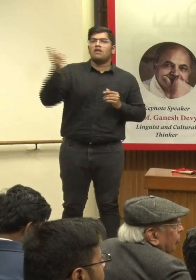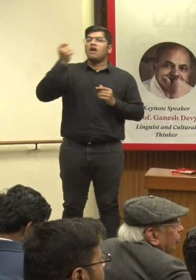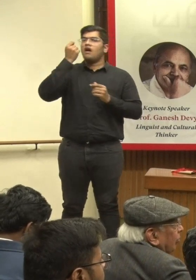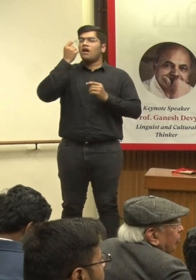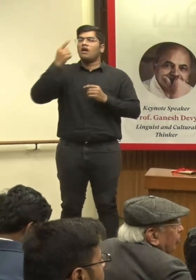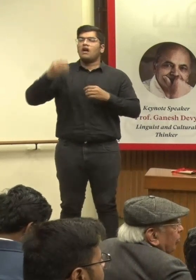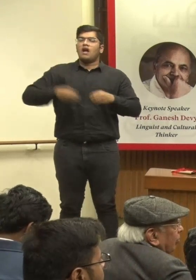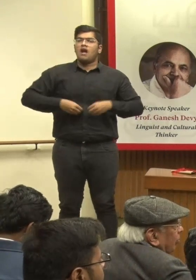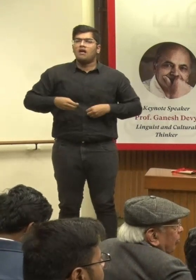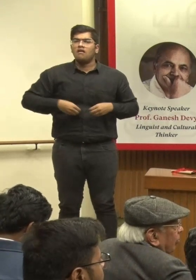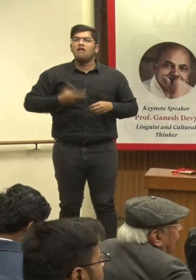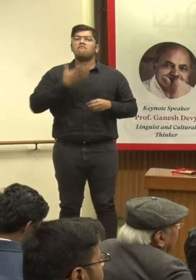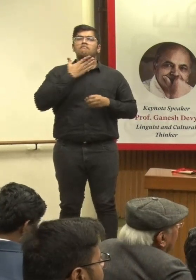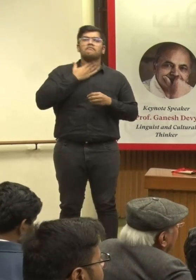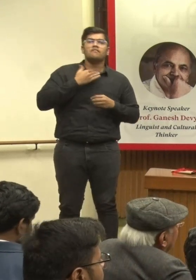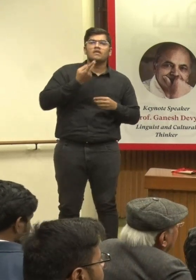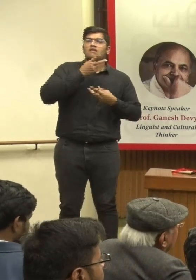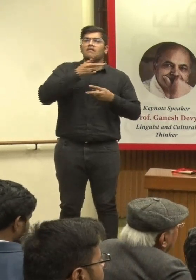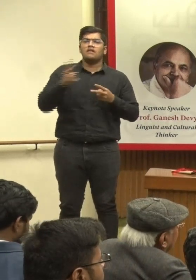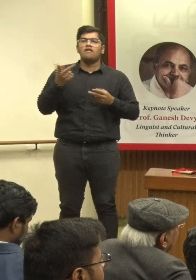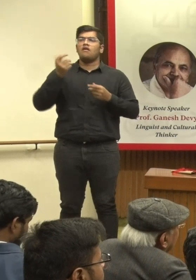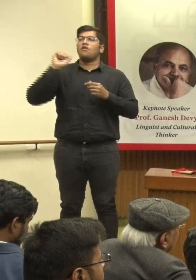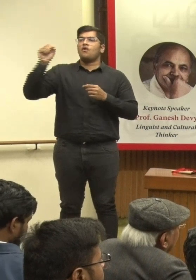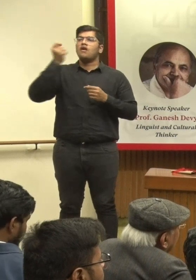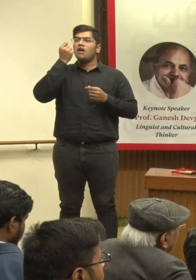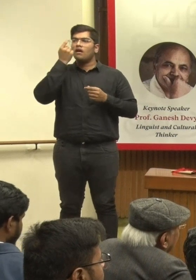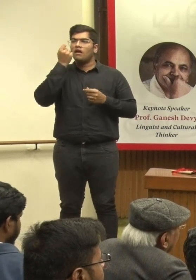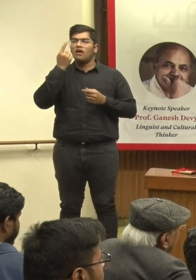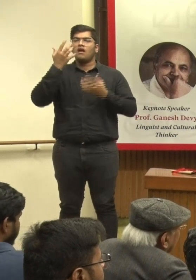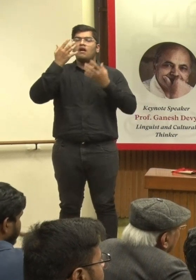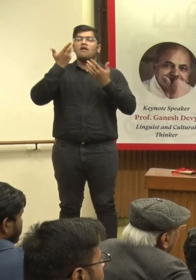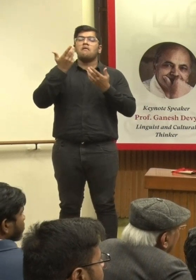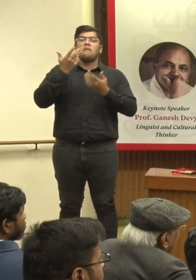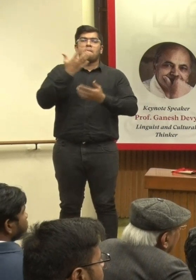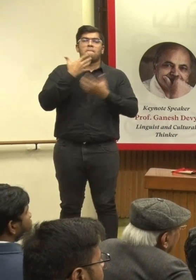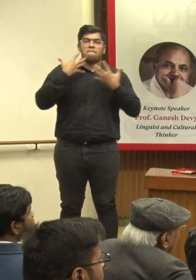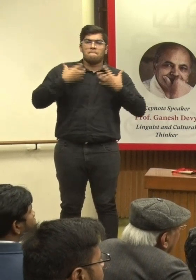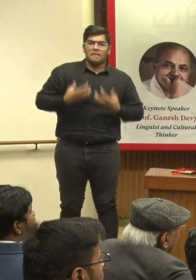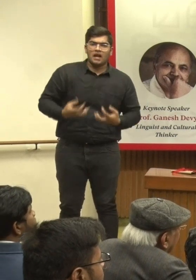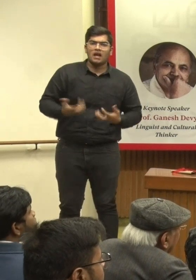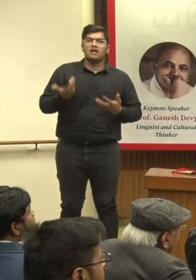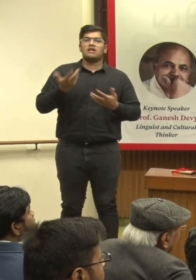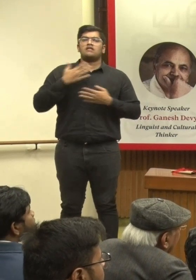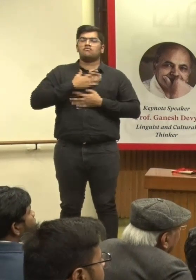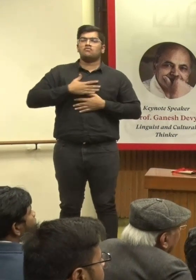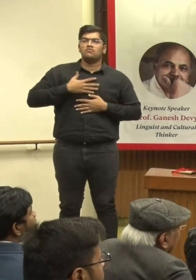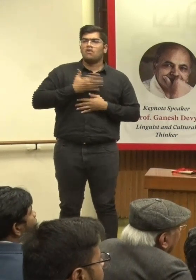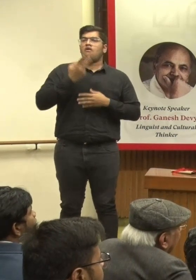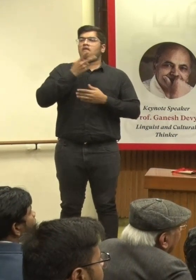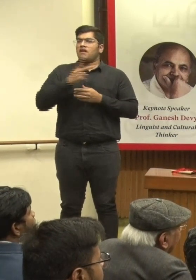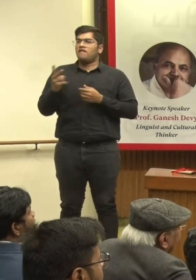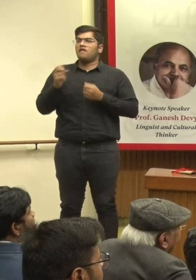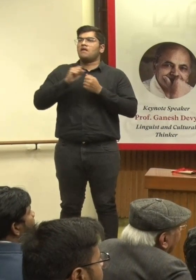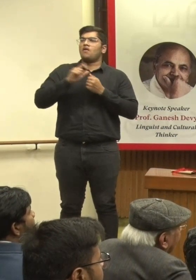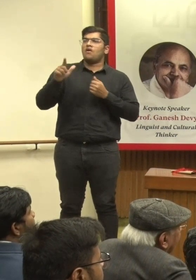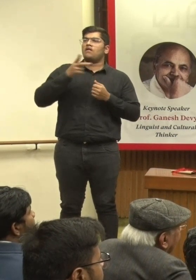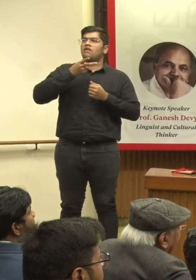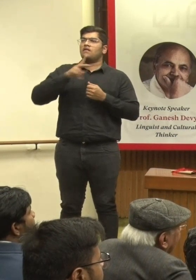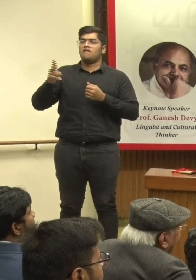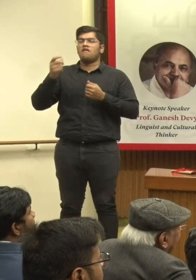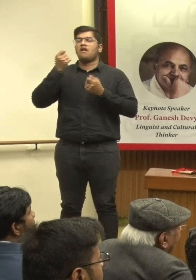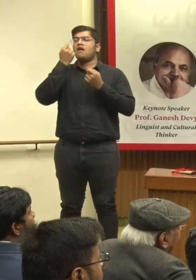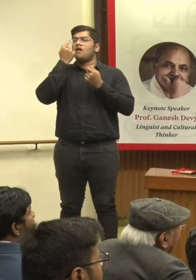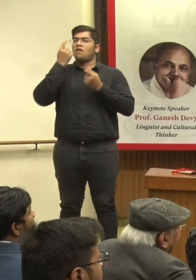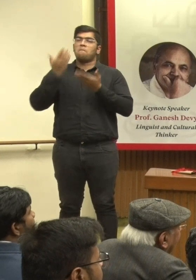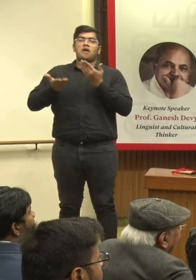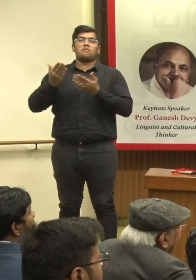of various kinds far, far better than we do. They understand pain and they understand pleasure and the joy of senses far,